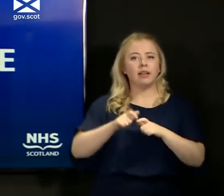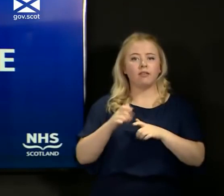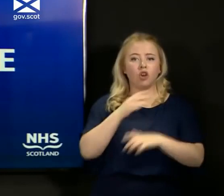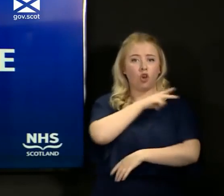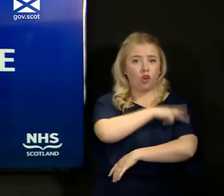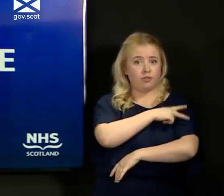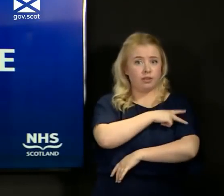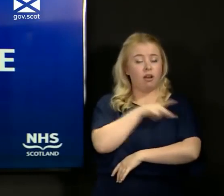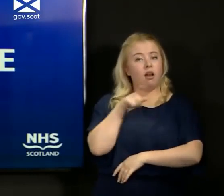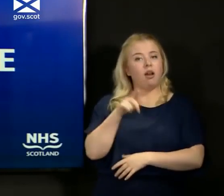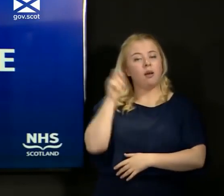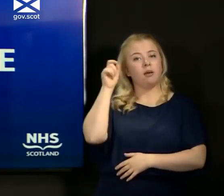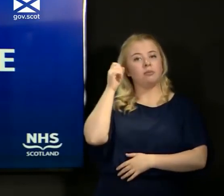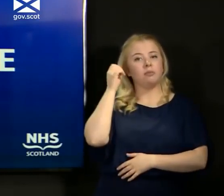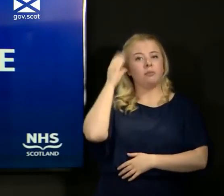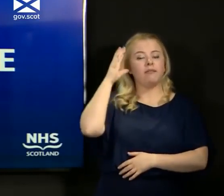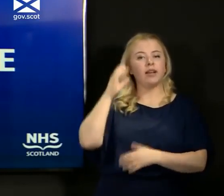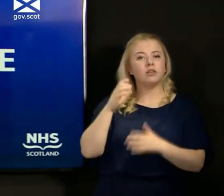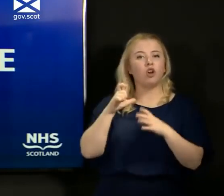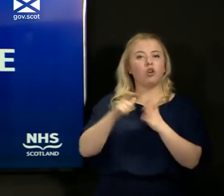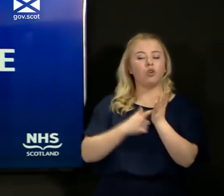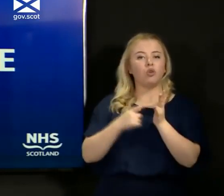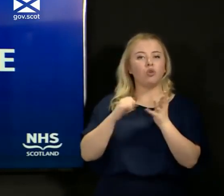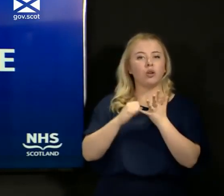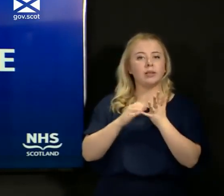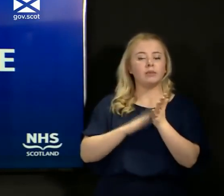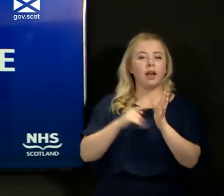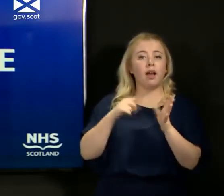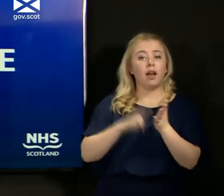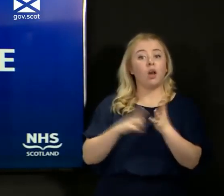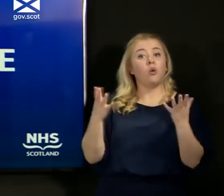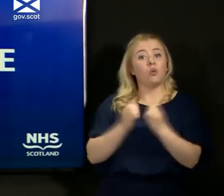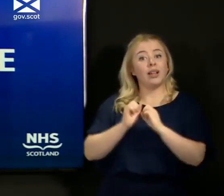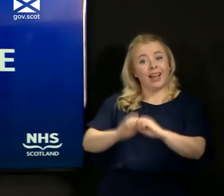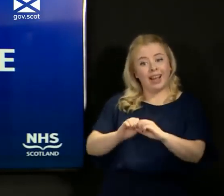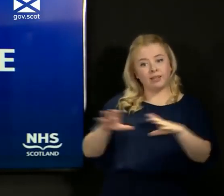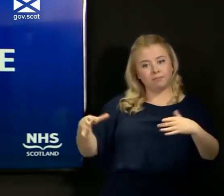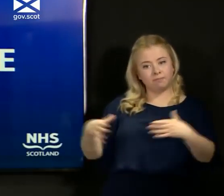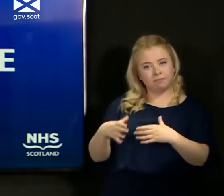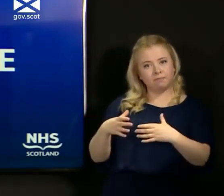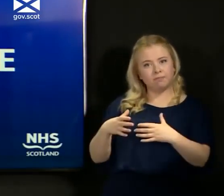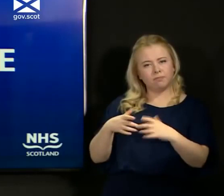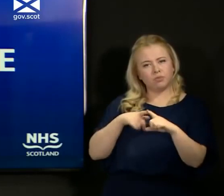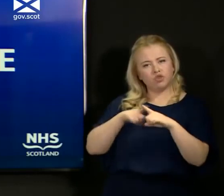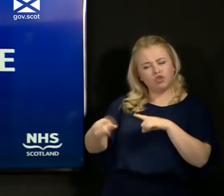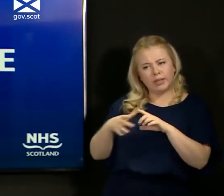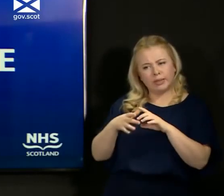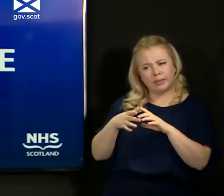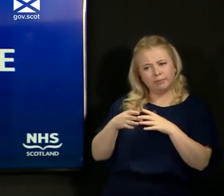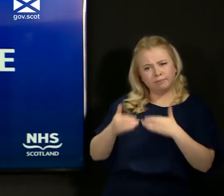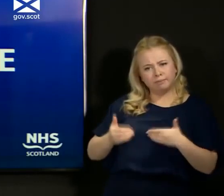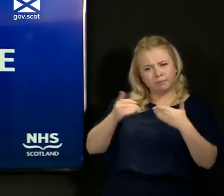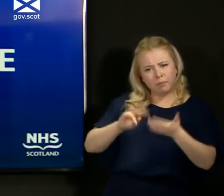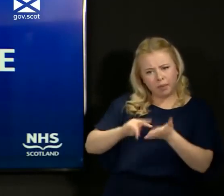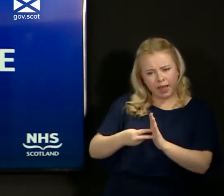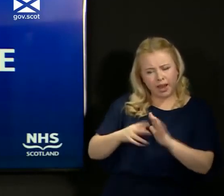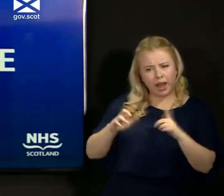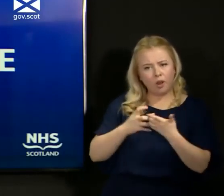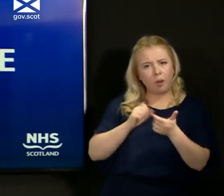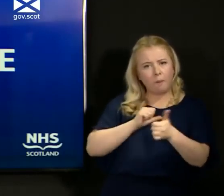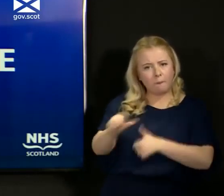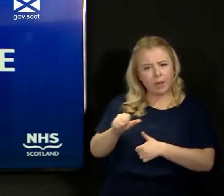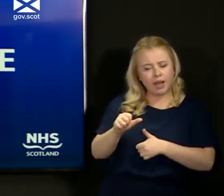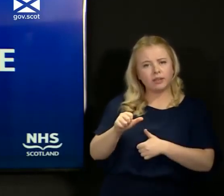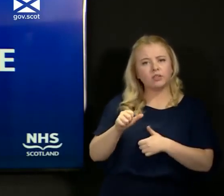this in detail with his subgroup of the CMO advisory group to kind of bring forward plans as to how best we can use